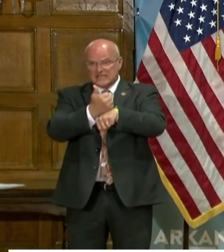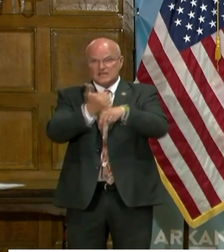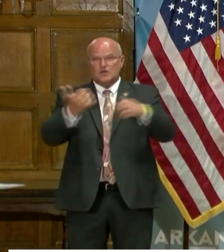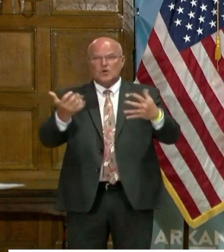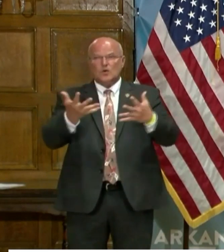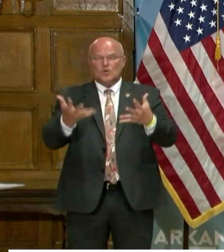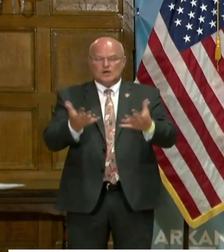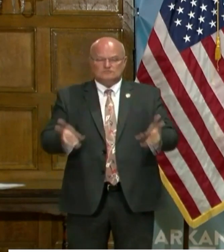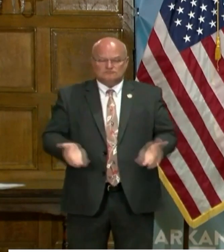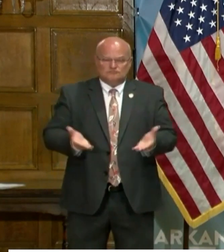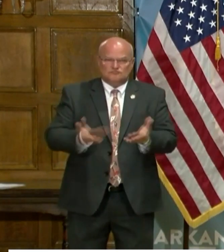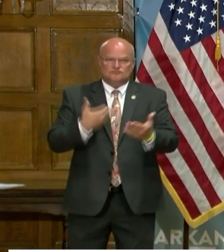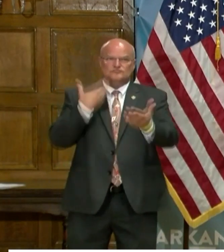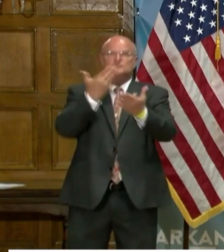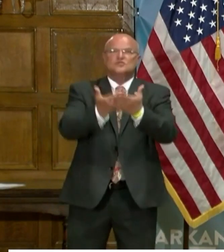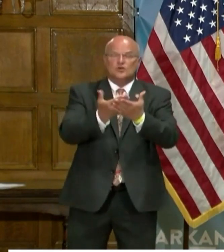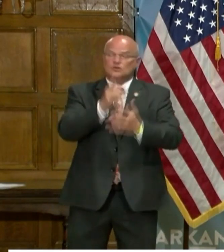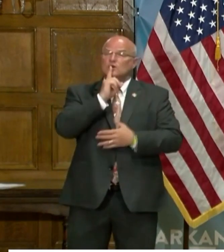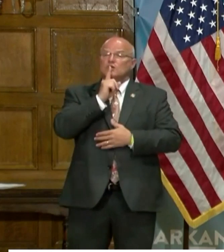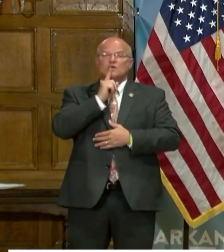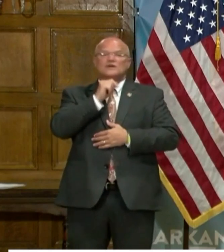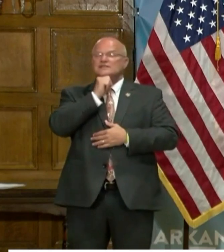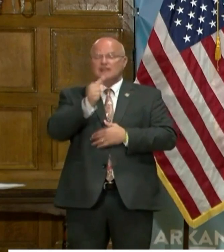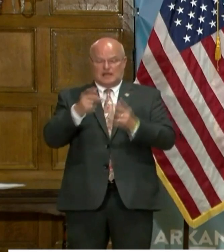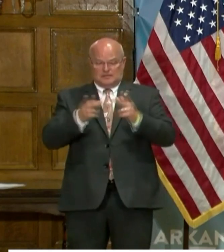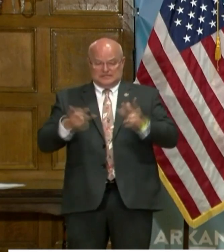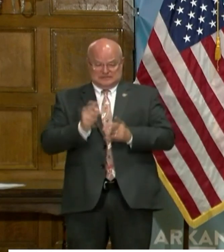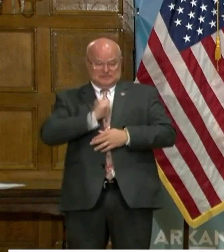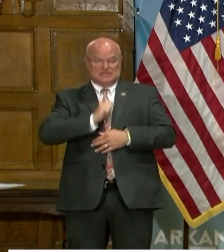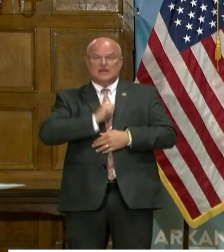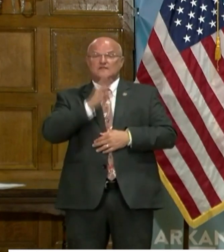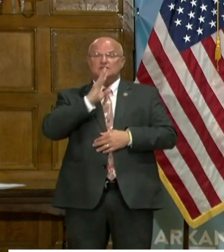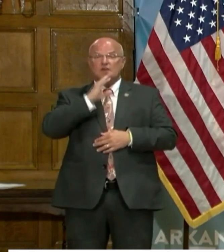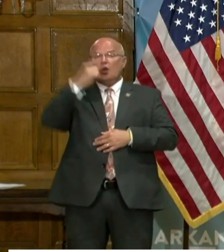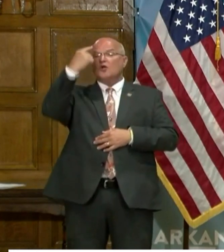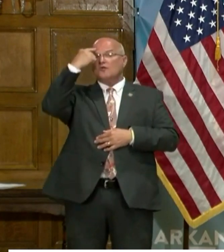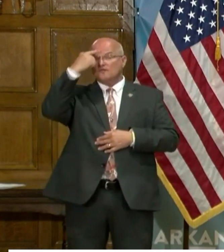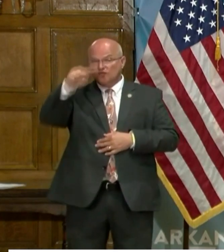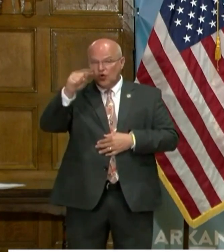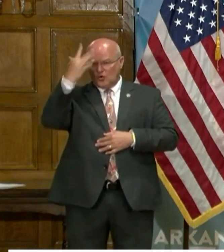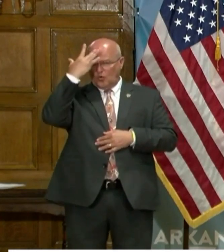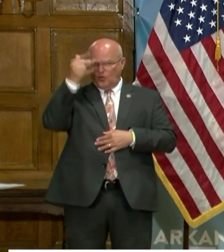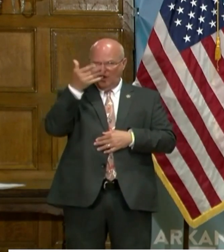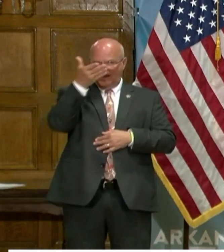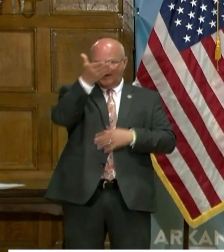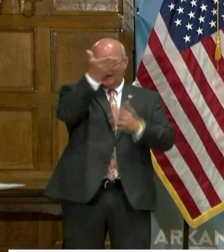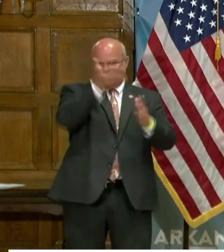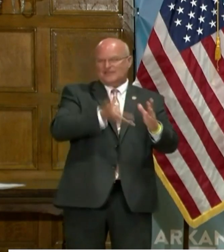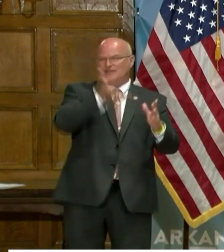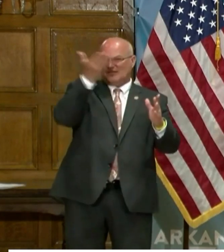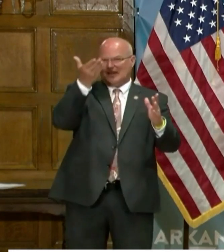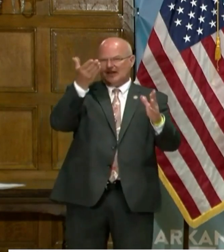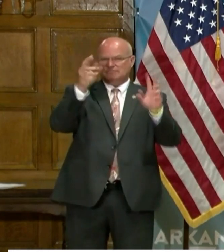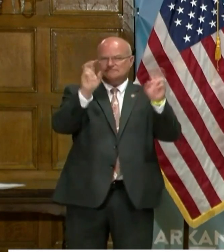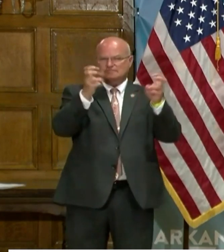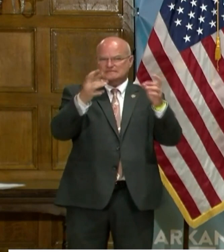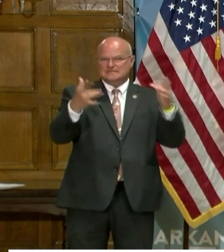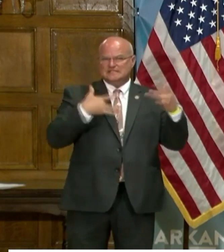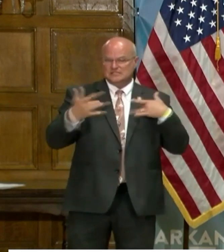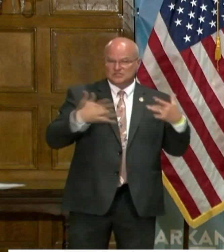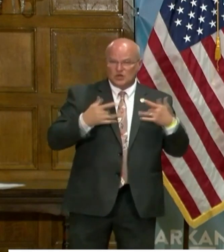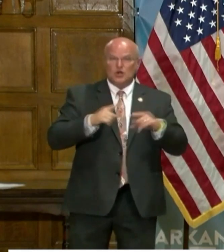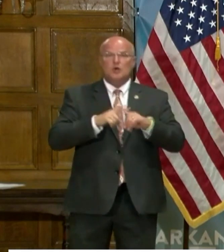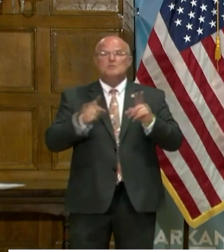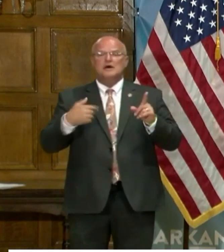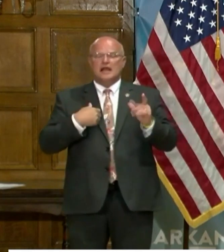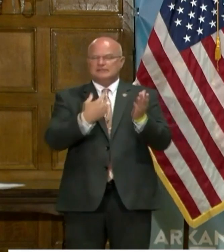what motivated them to be there. So I certainly am not in a position to speak for why they're there and the issues of concern, but I